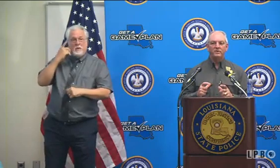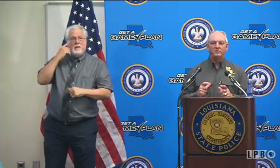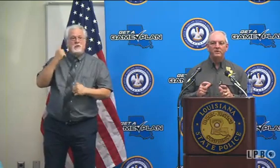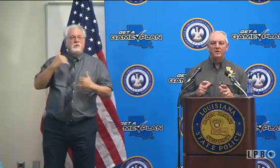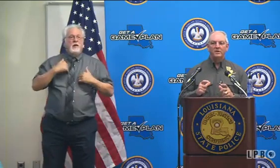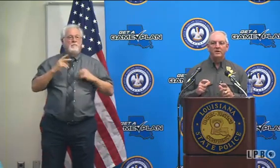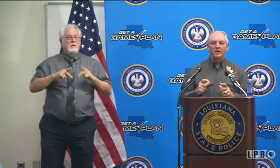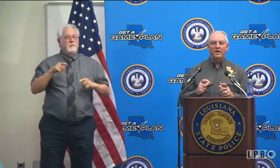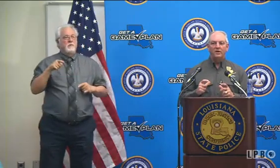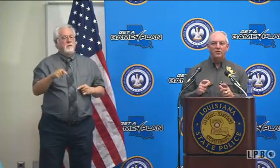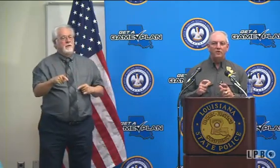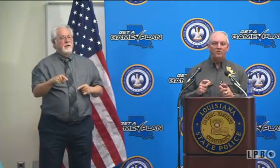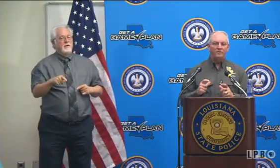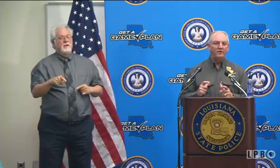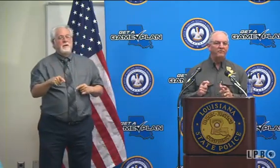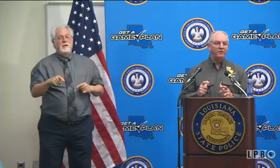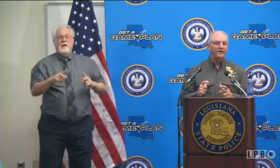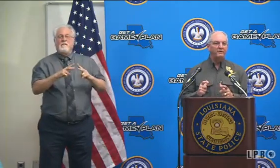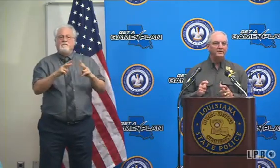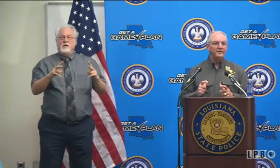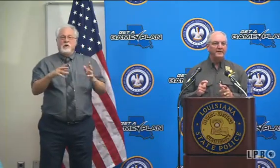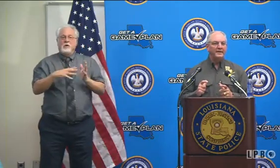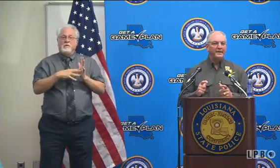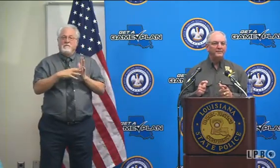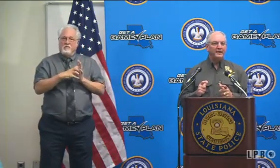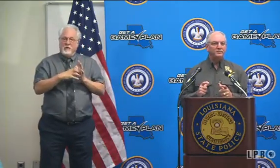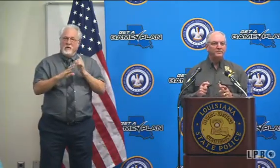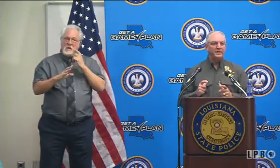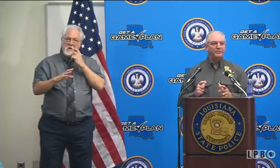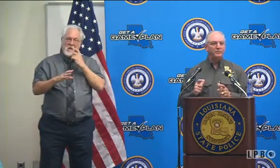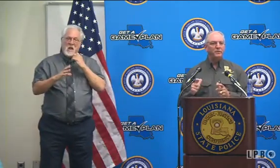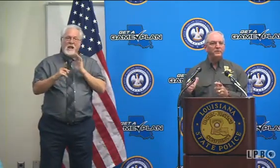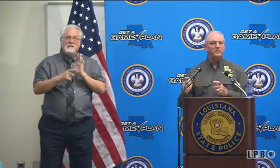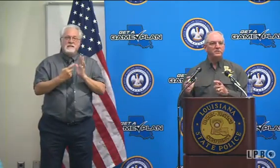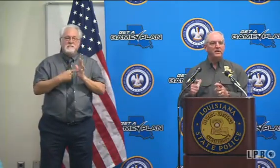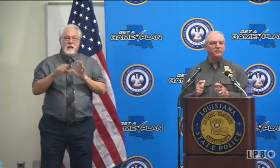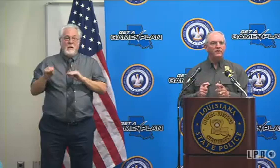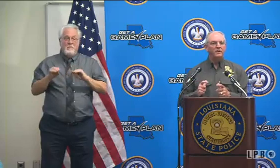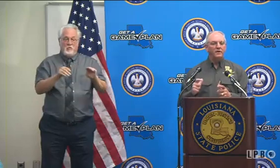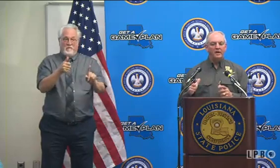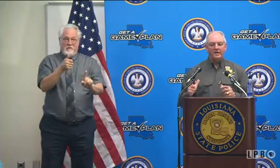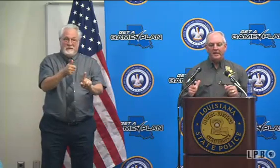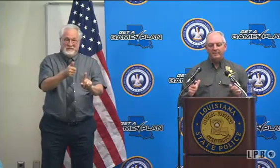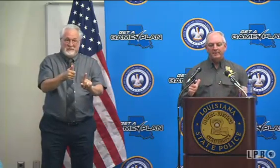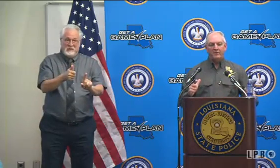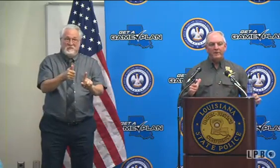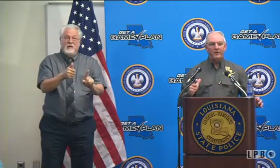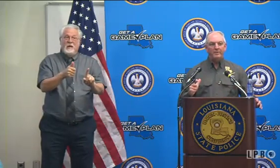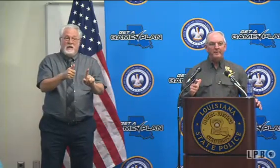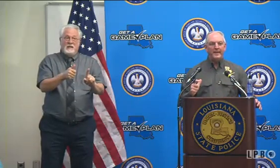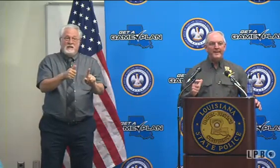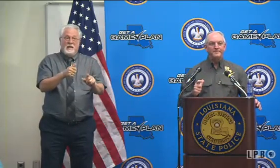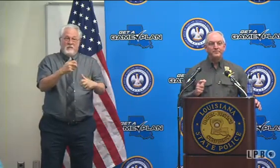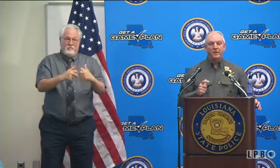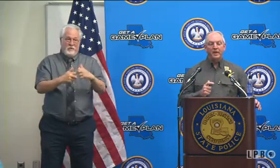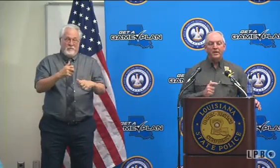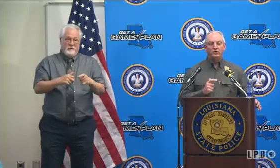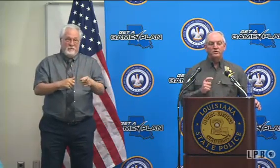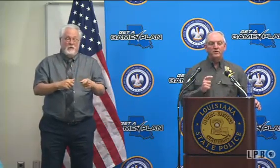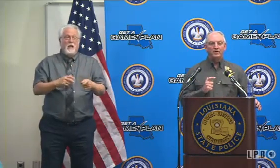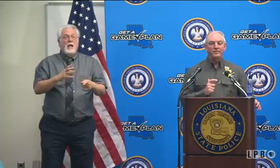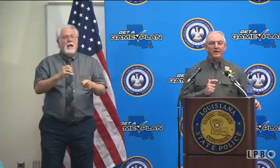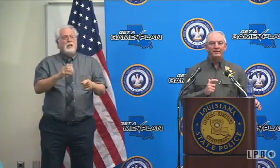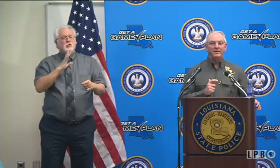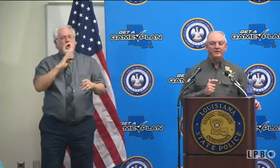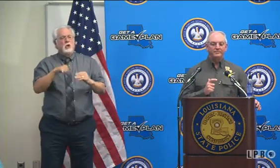have residents who are very frail, and sometimes the move itself can be very problematic. And